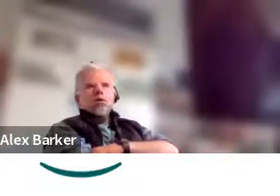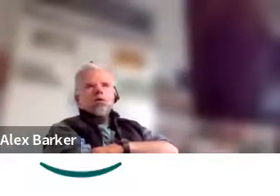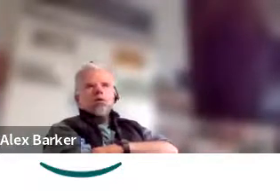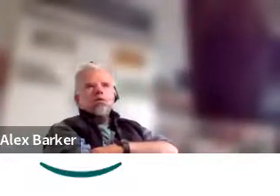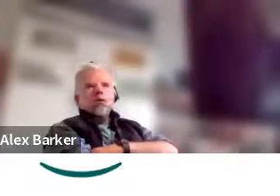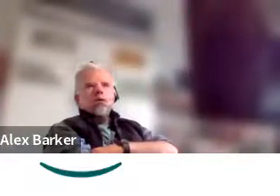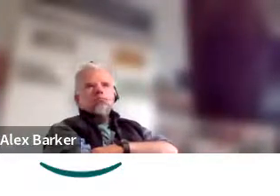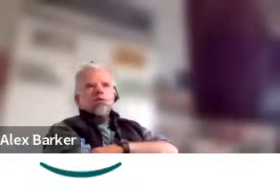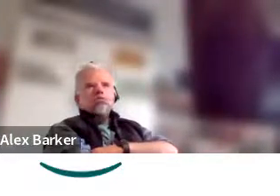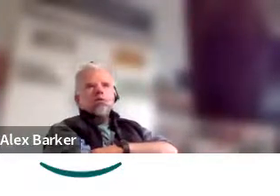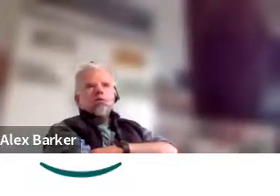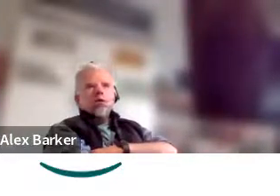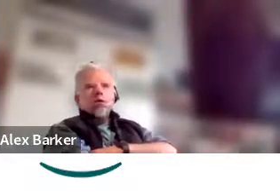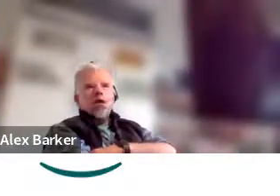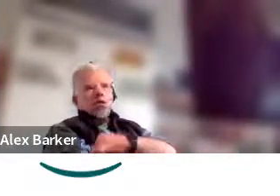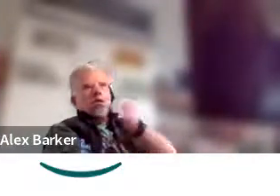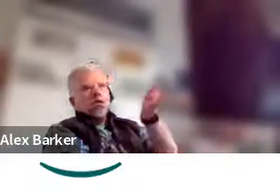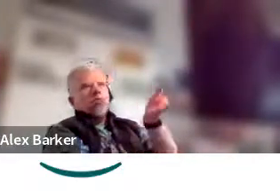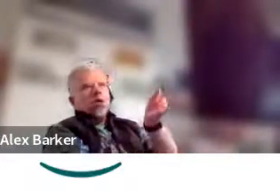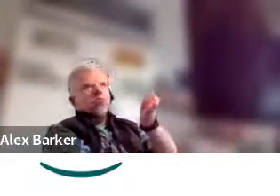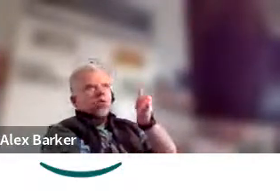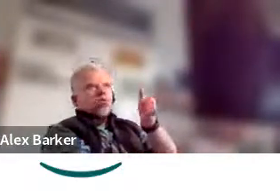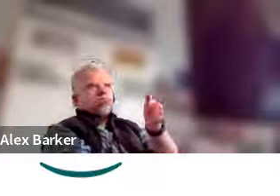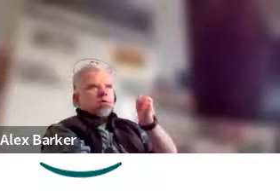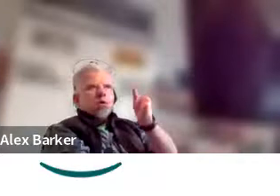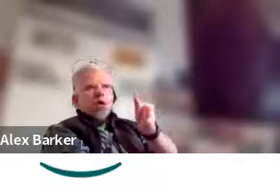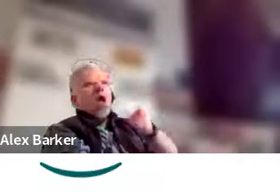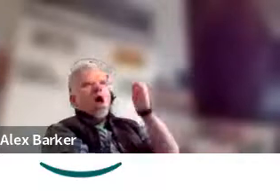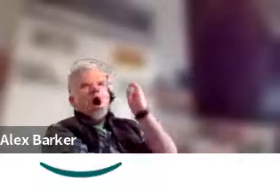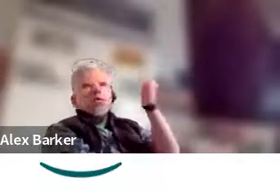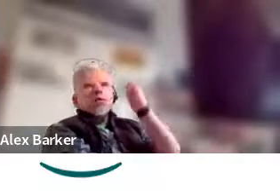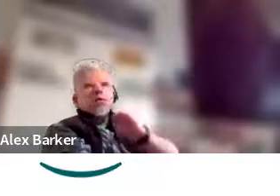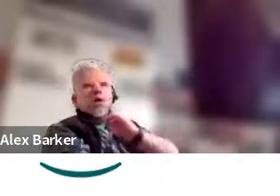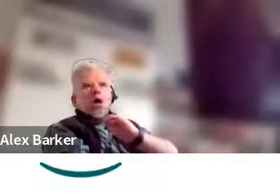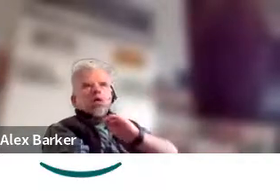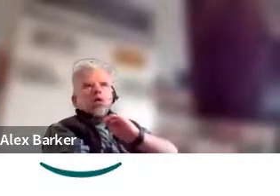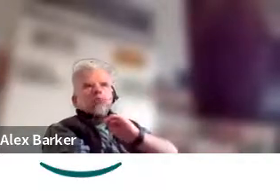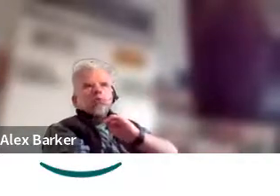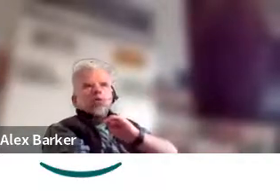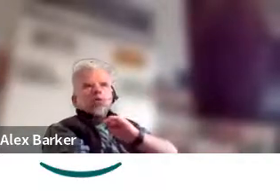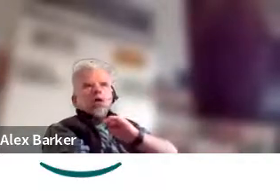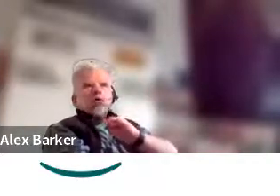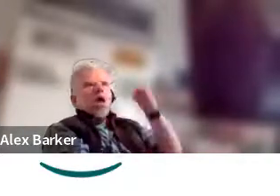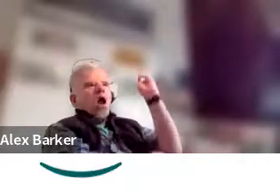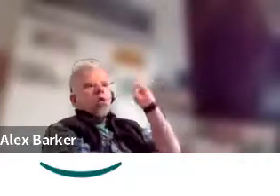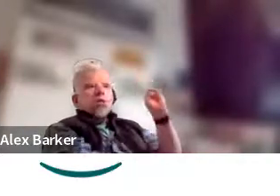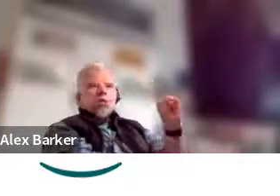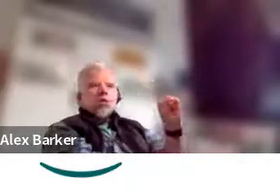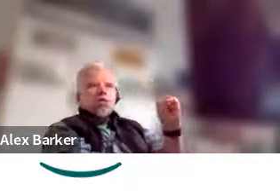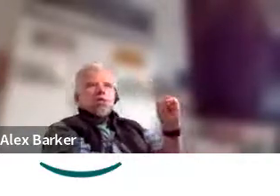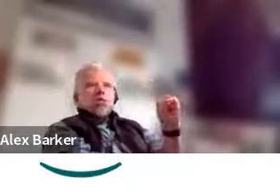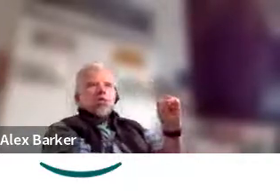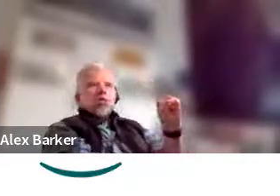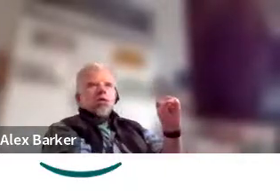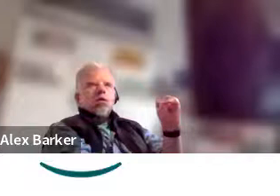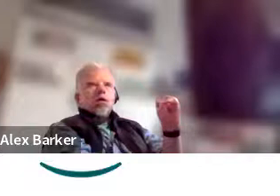80s, but as soon as I got a word processor, not a computer, a word processor, I knew that I could get my work done. I didn't